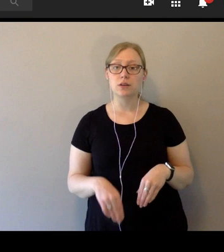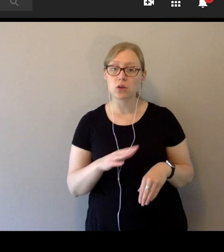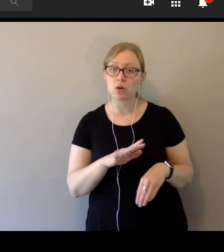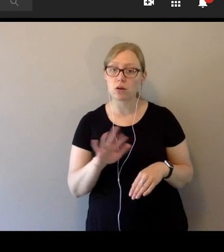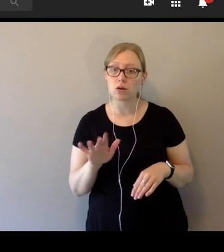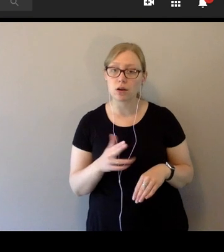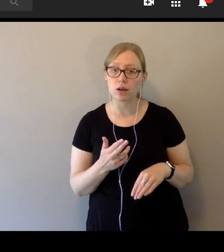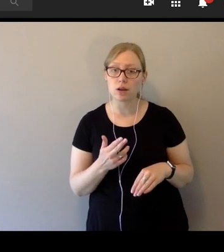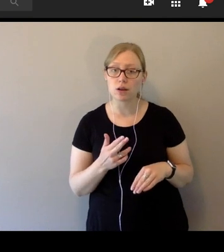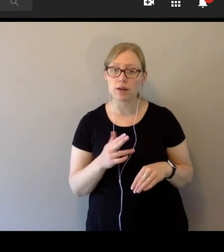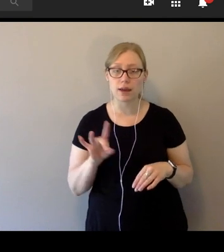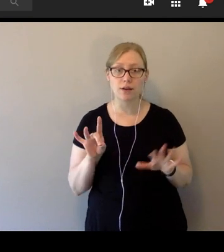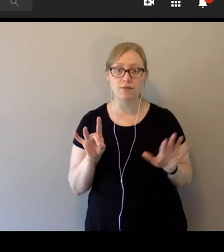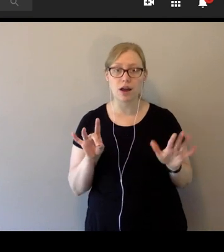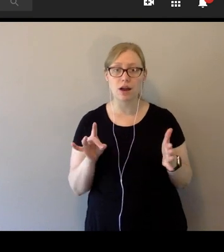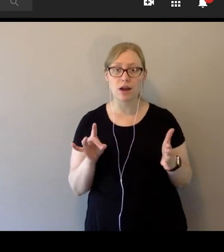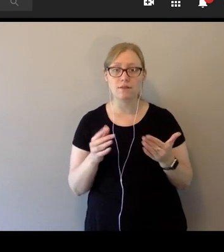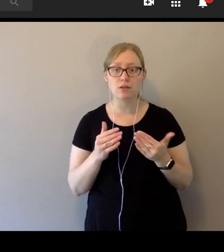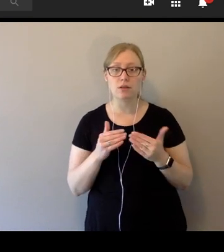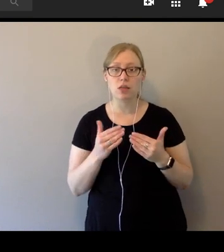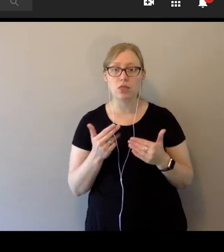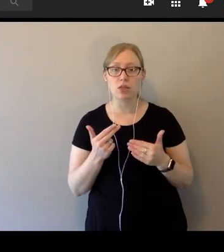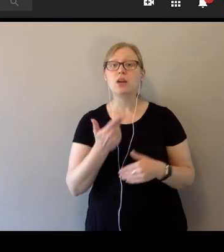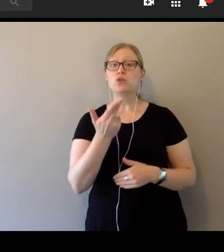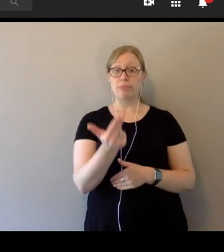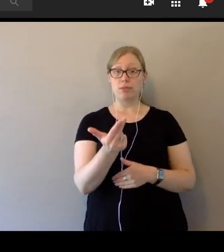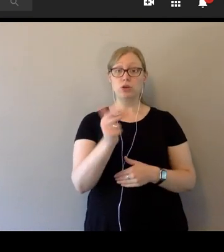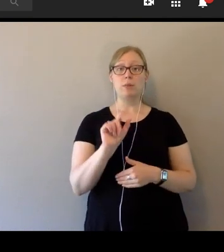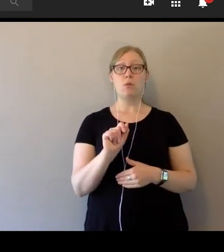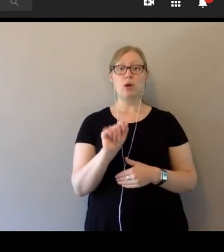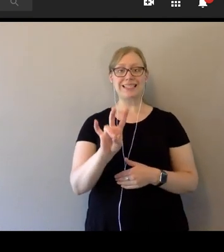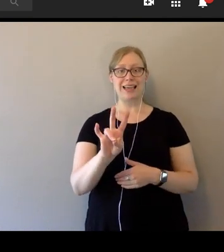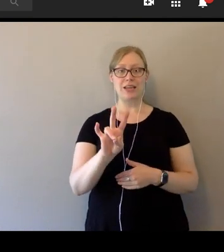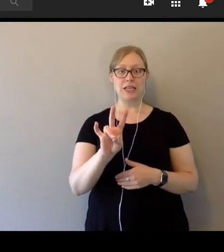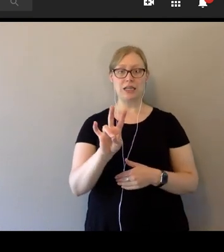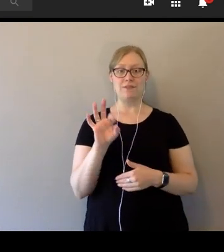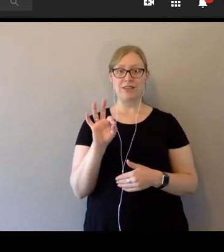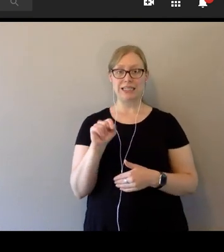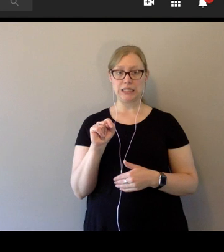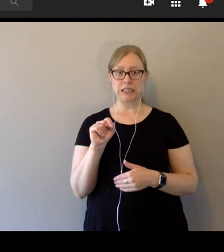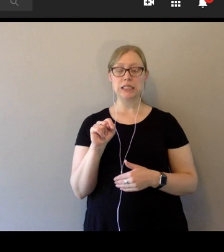the owl is 13.7